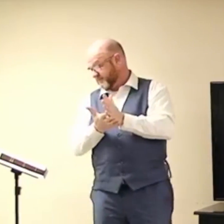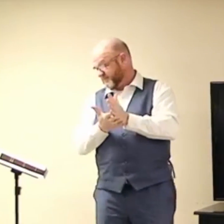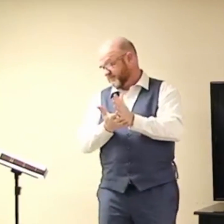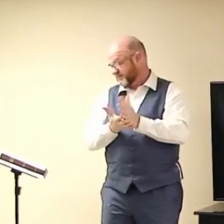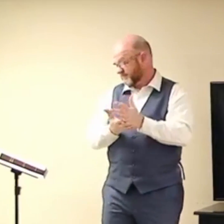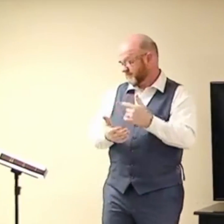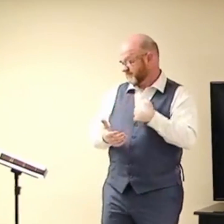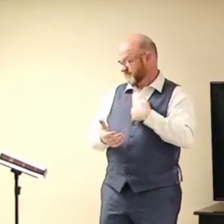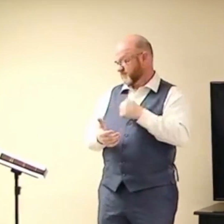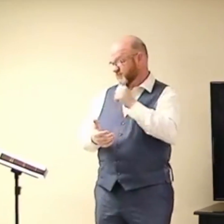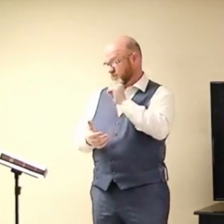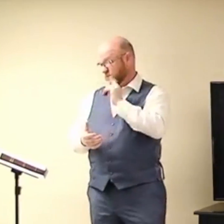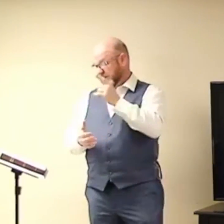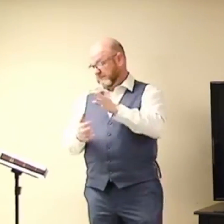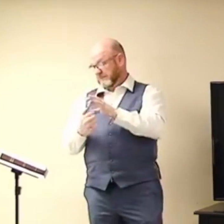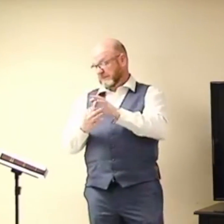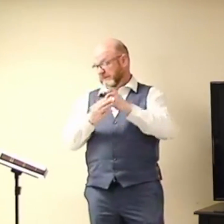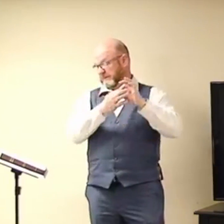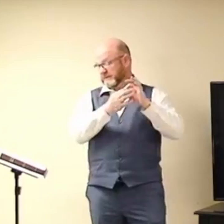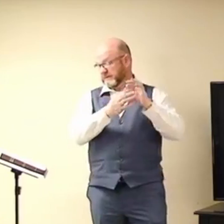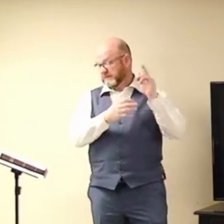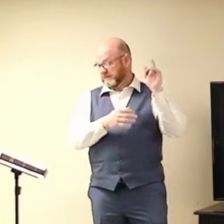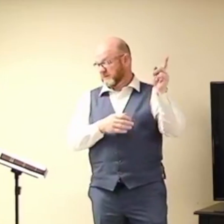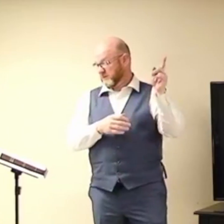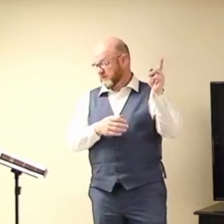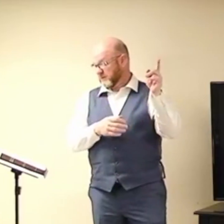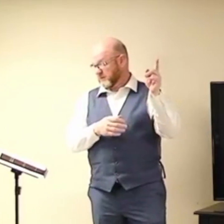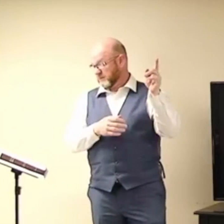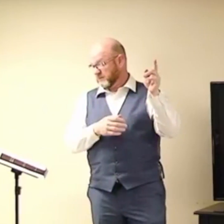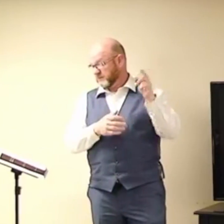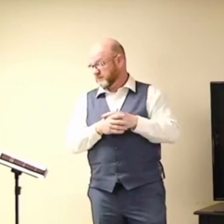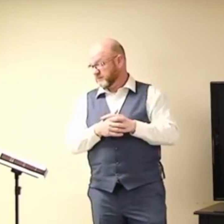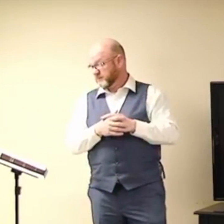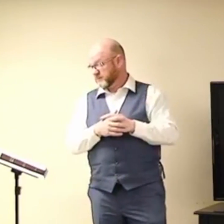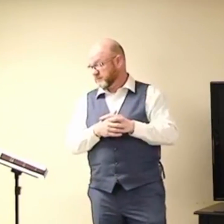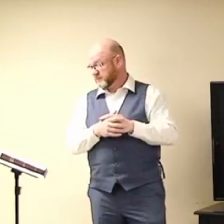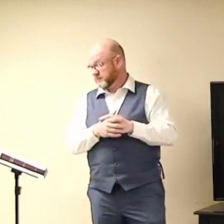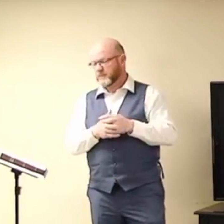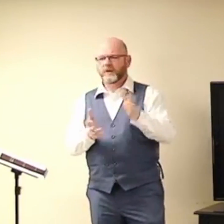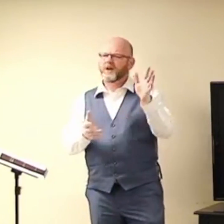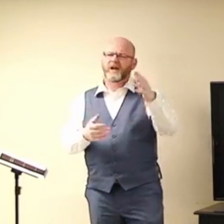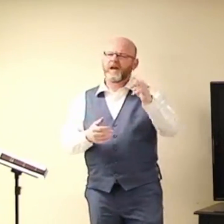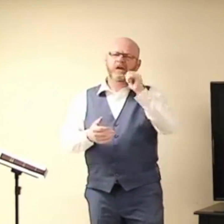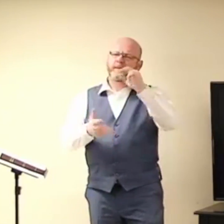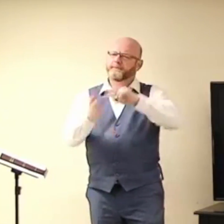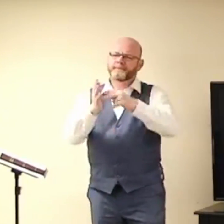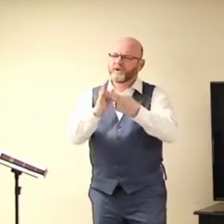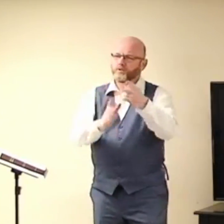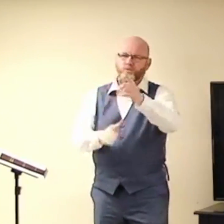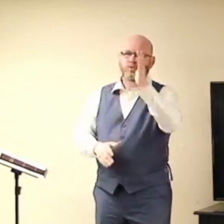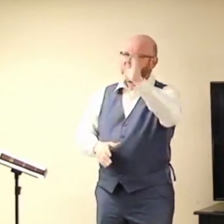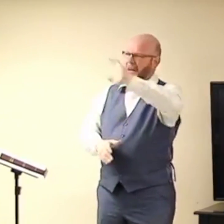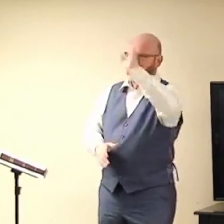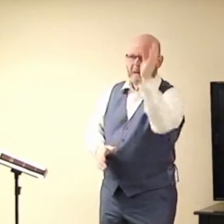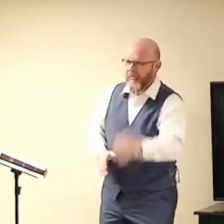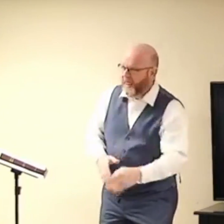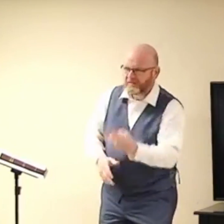then if I don't believe, it's clear evidence that I don't belong to Christ. Now, I